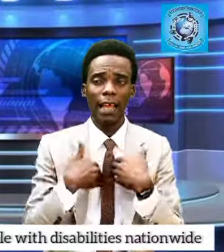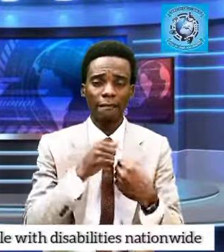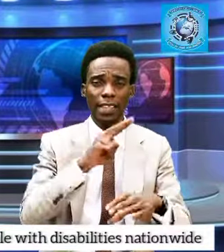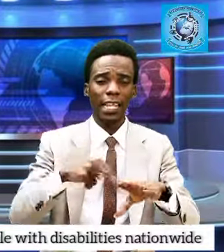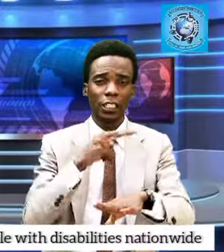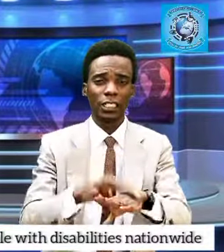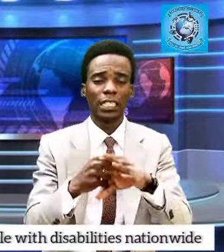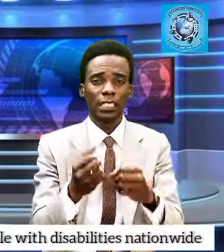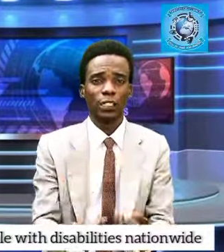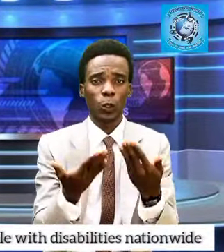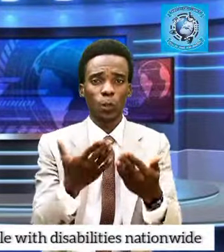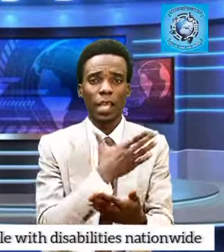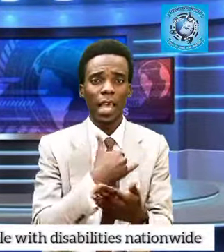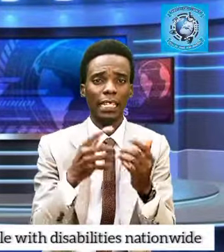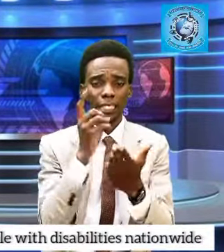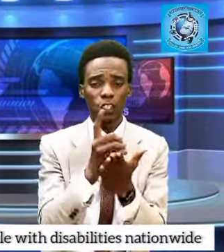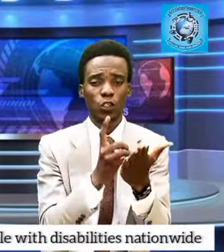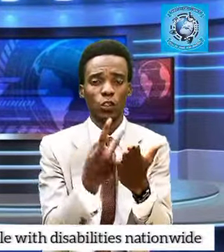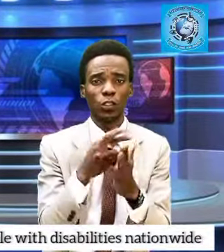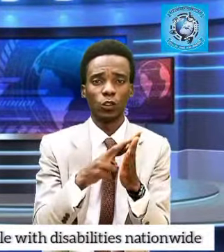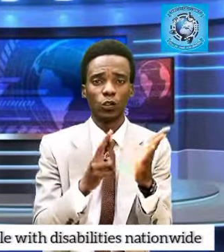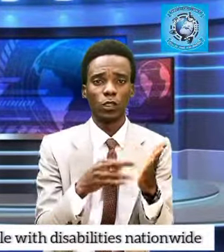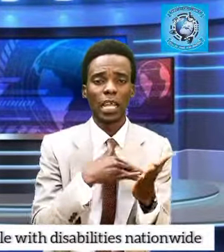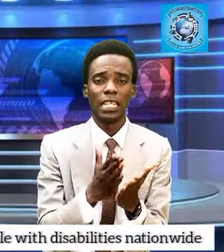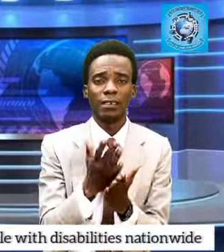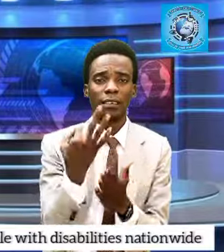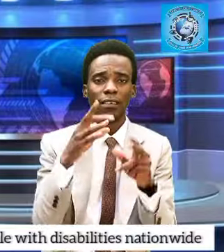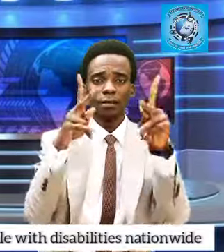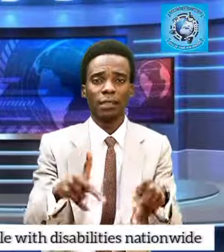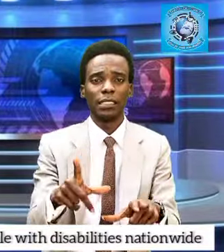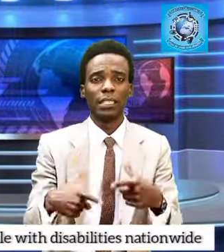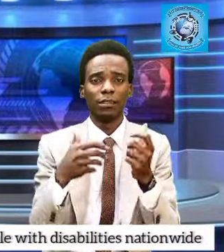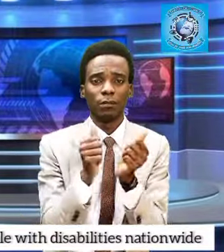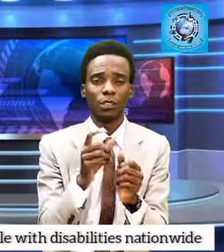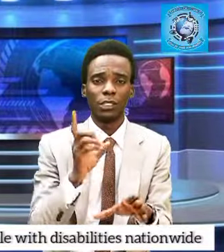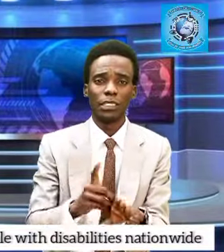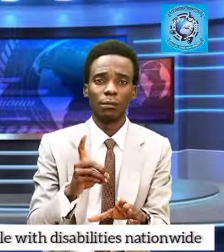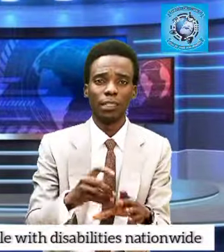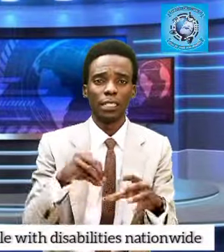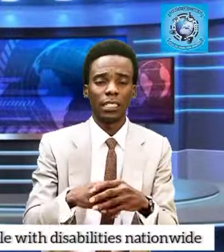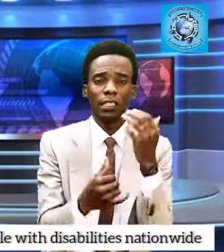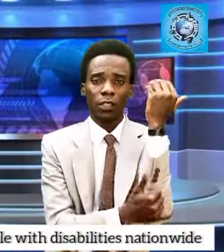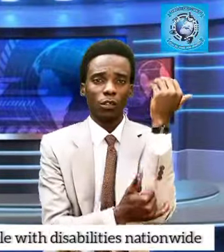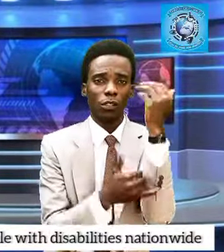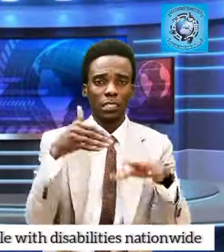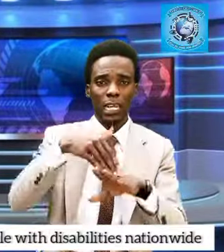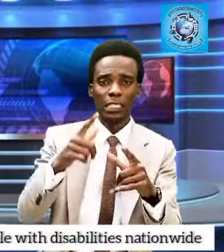summit and discuss the roles and rights of persons living with disabilities in the country at